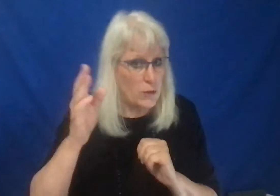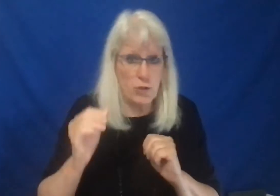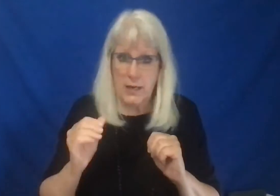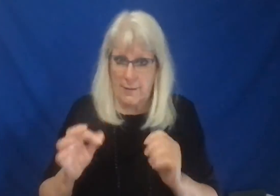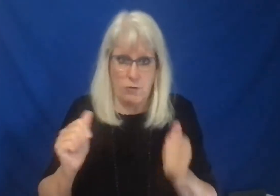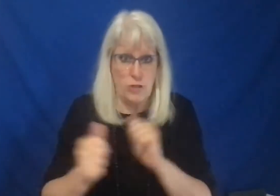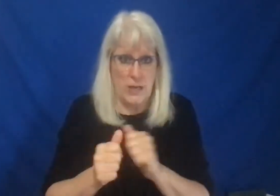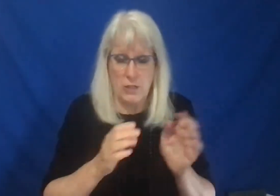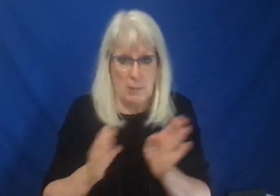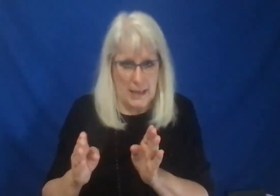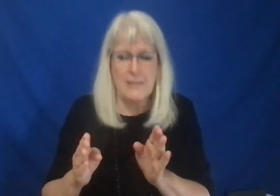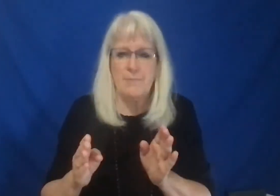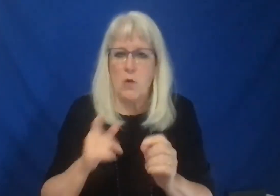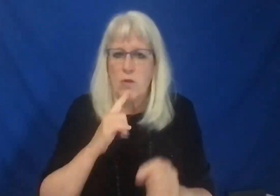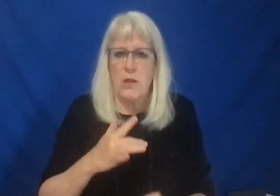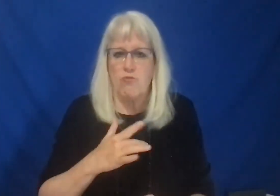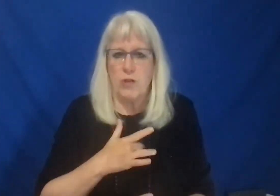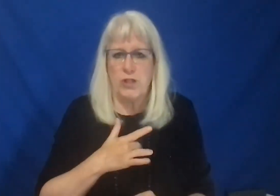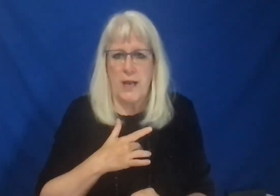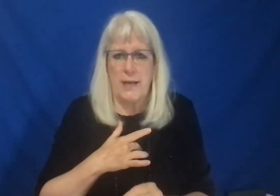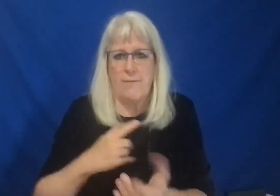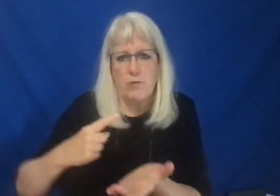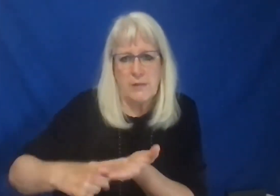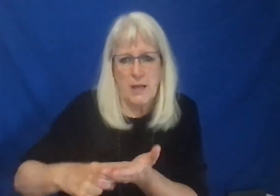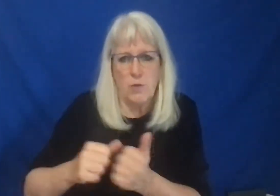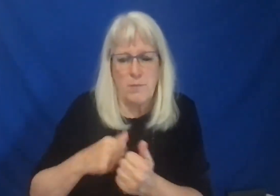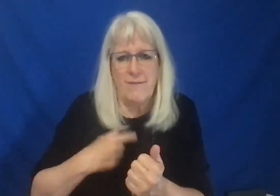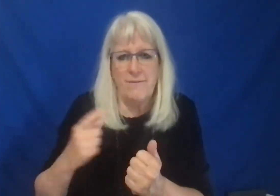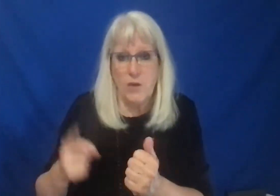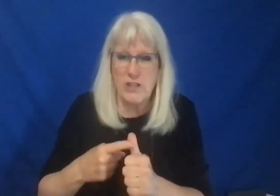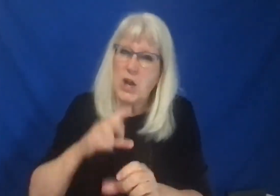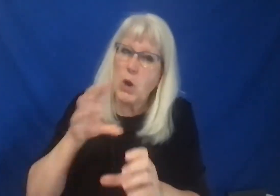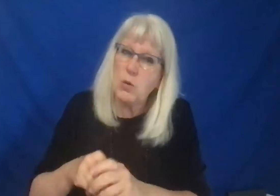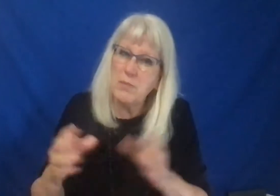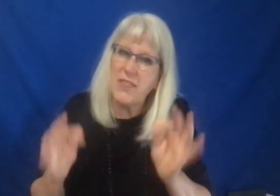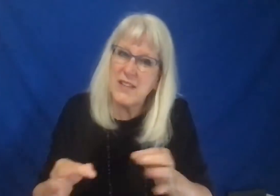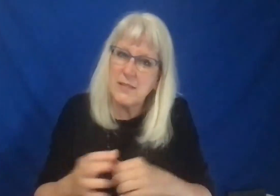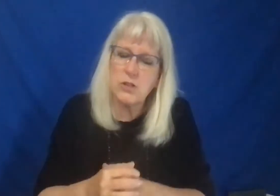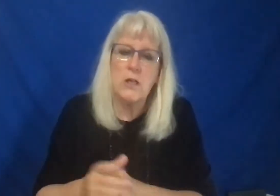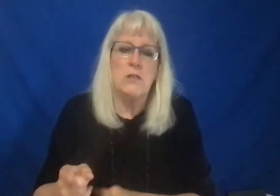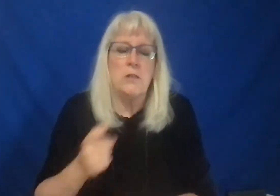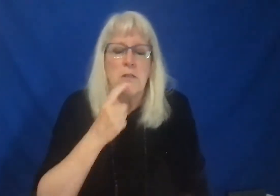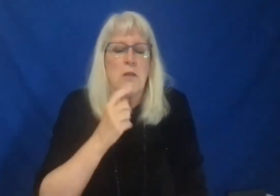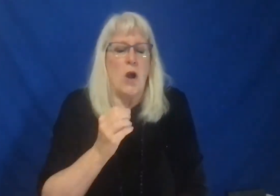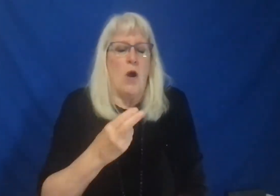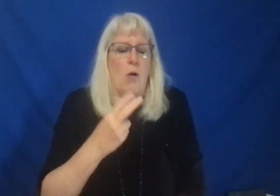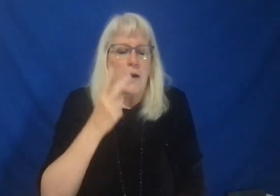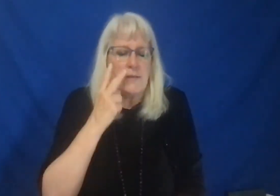the plans, I would really appreciate being consulted and included. And she said, oh, I see what you mean. And she was very